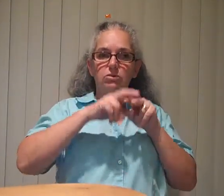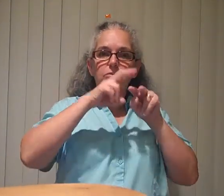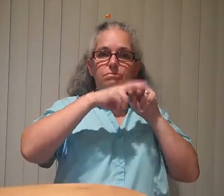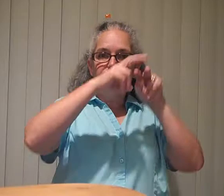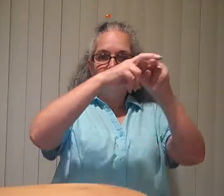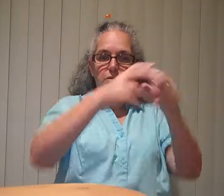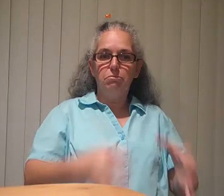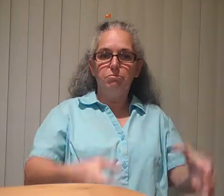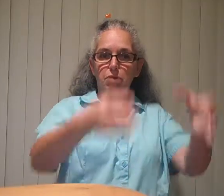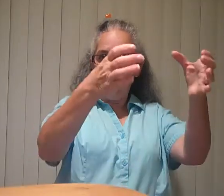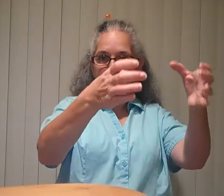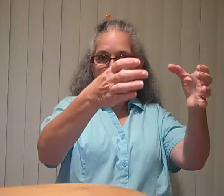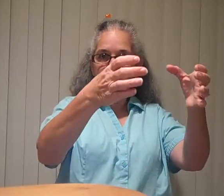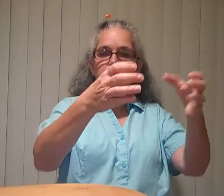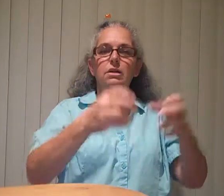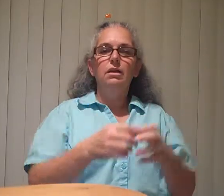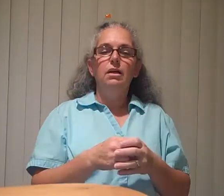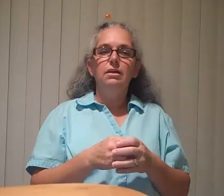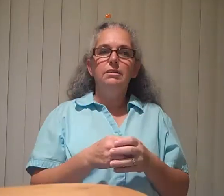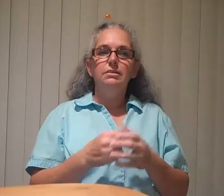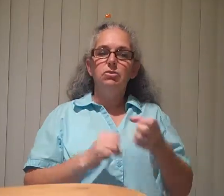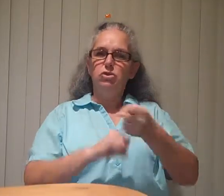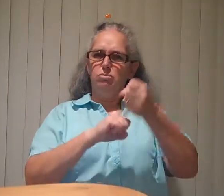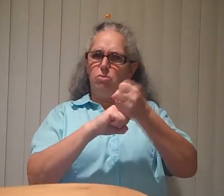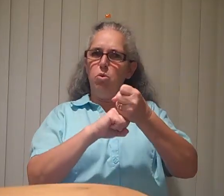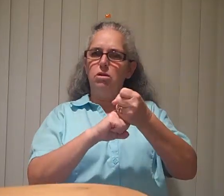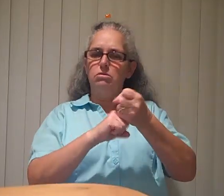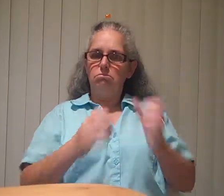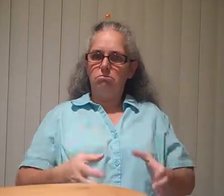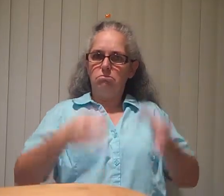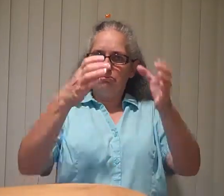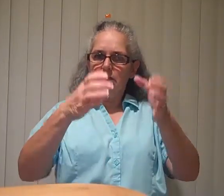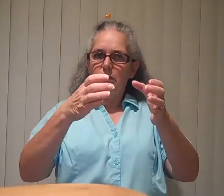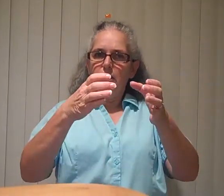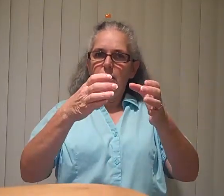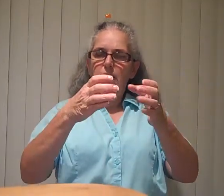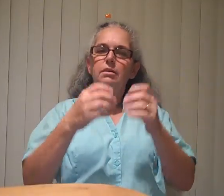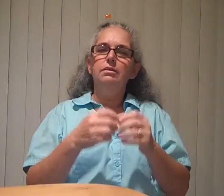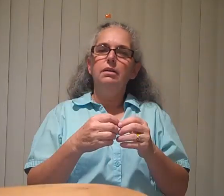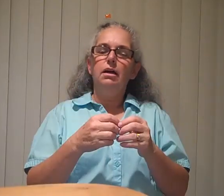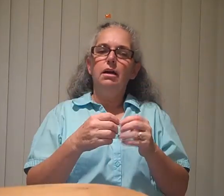There's big support chairs that will suspend the K lift. Well, when somebody just